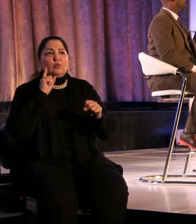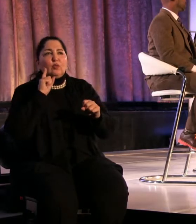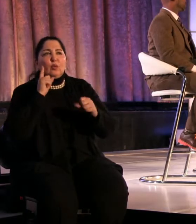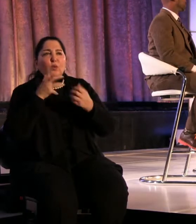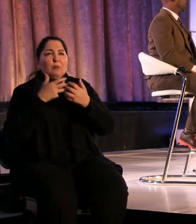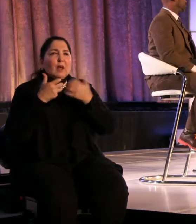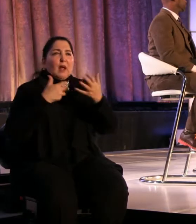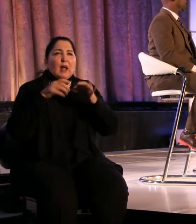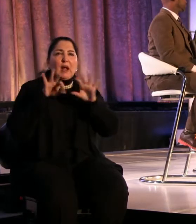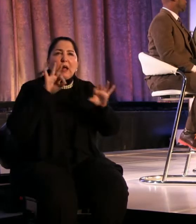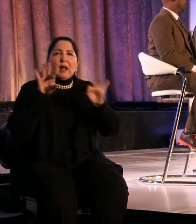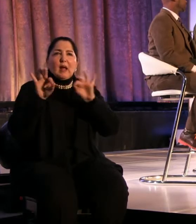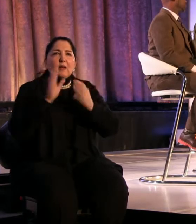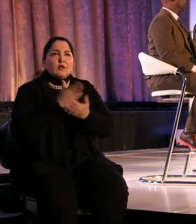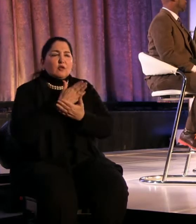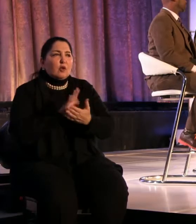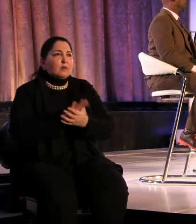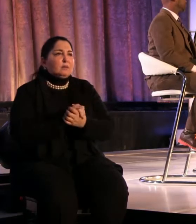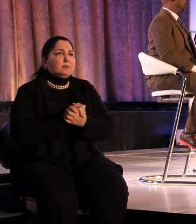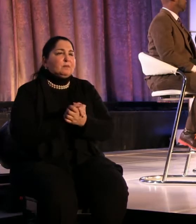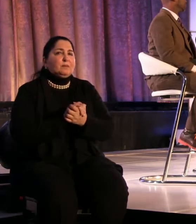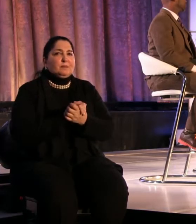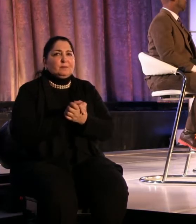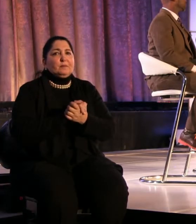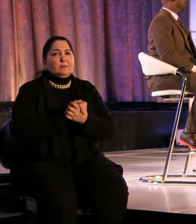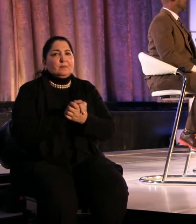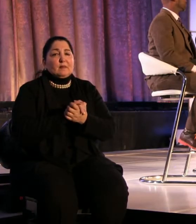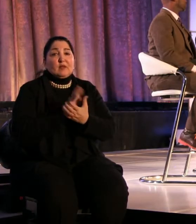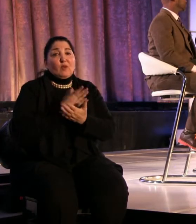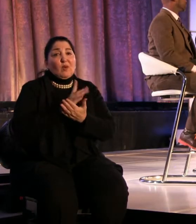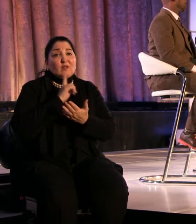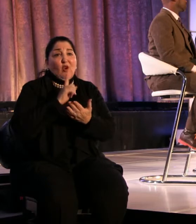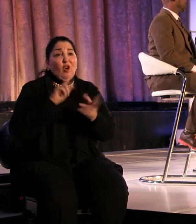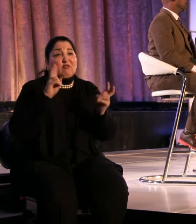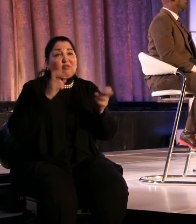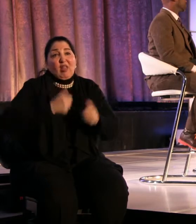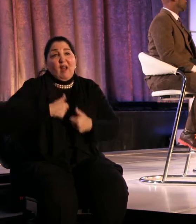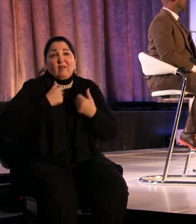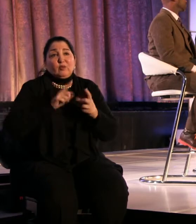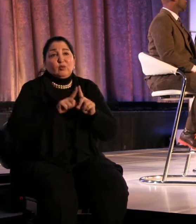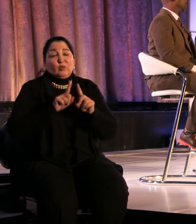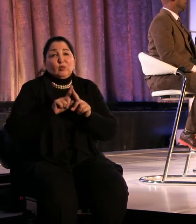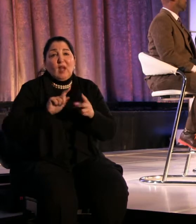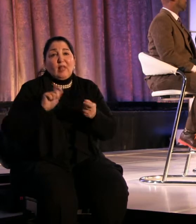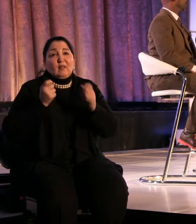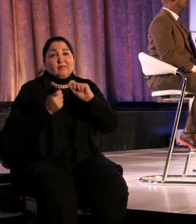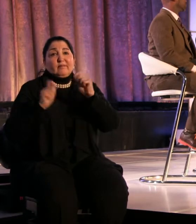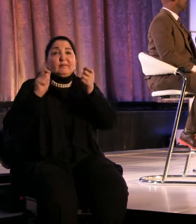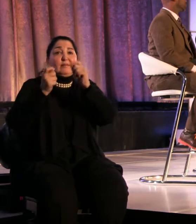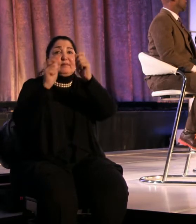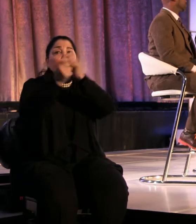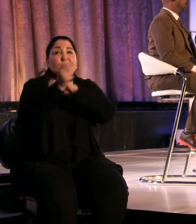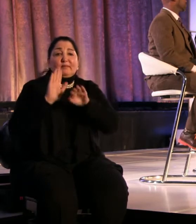those things, they are living things as well, and cultural,